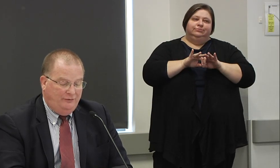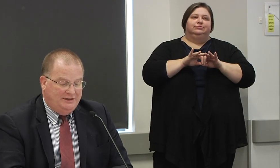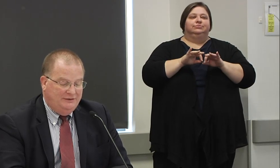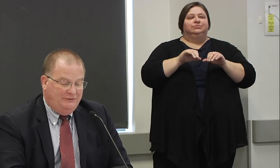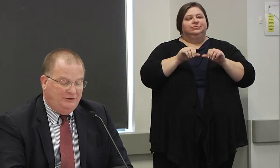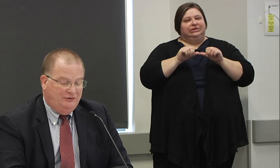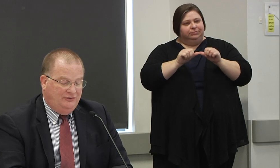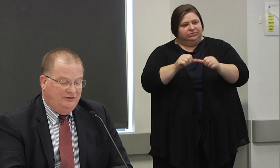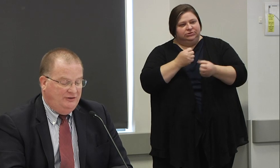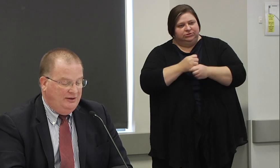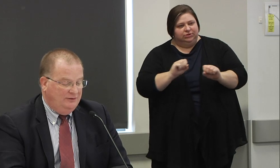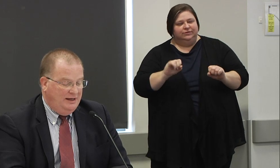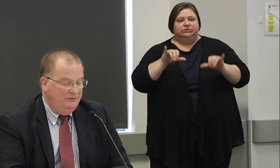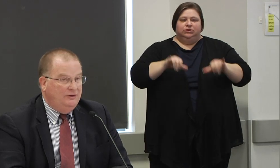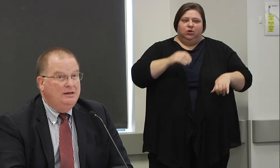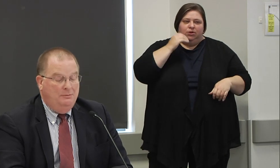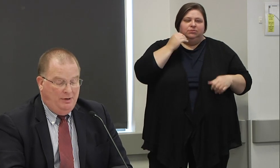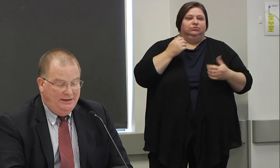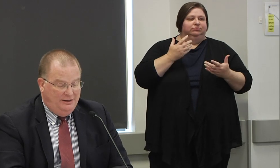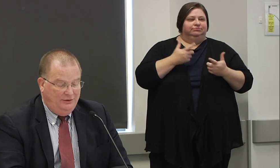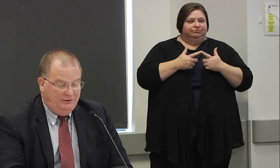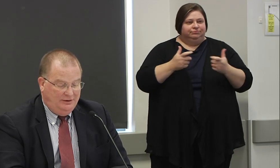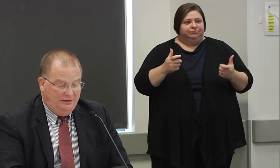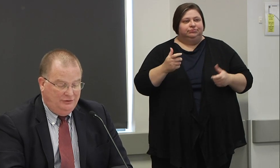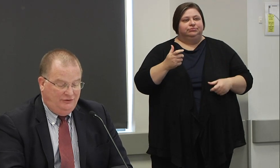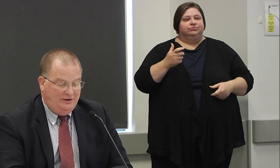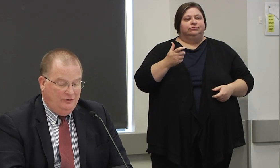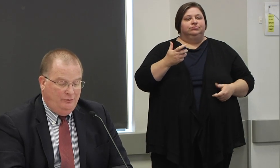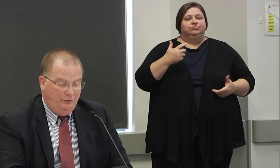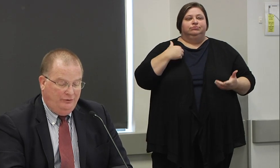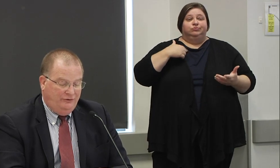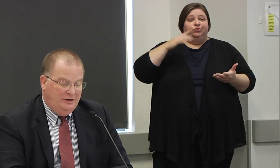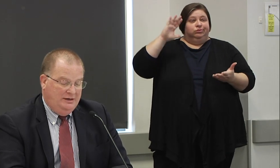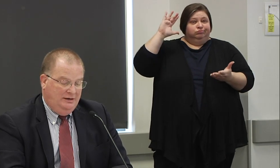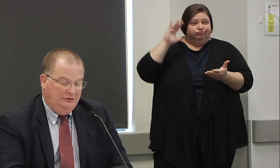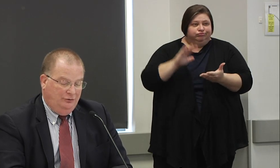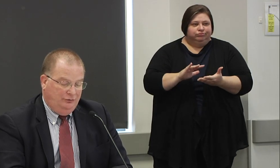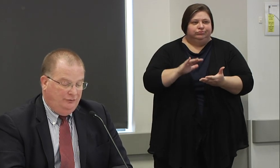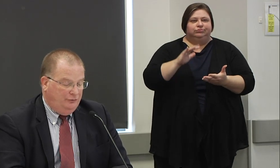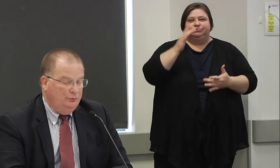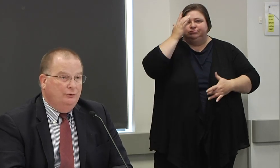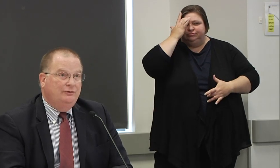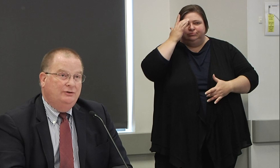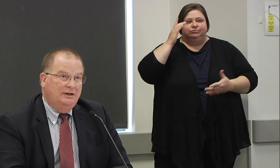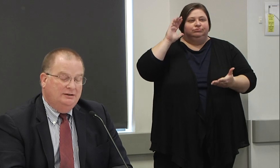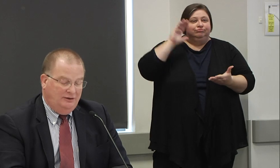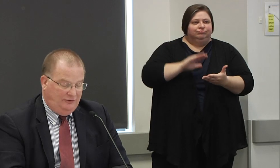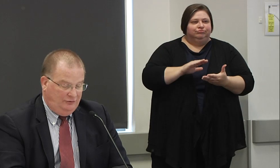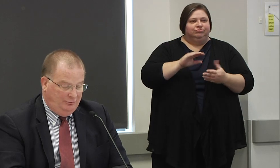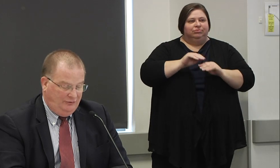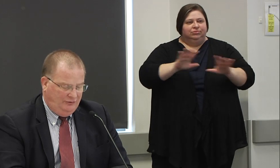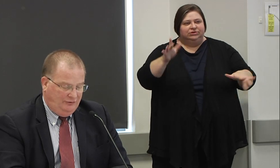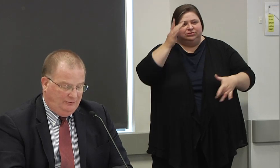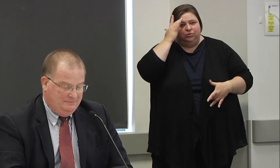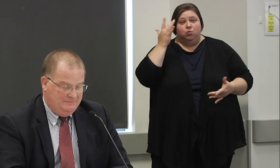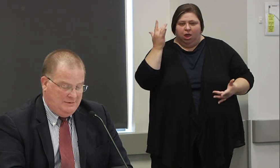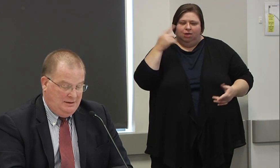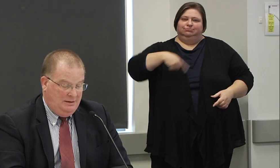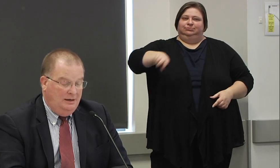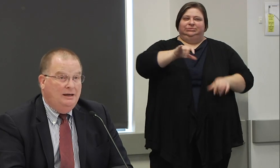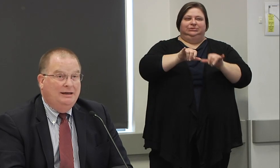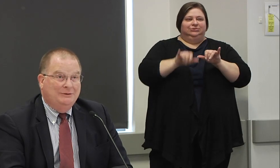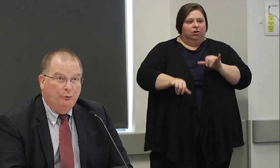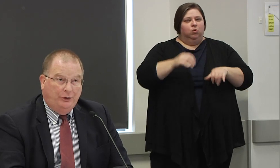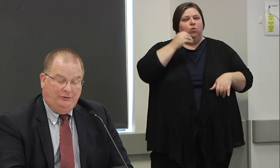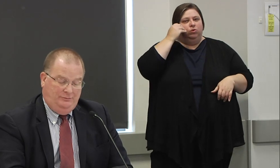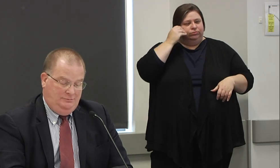prevented infections and saved lives by adhering to the governor's stay-home orders and the closure of schools and non-essential businesses.